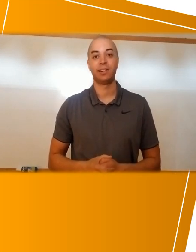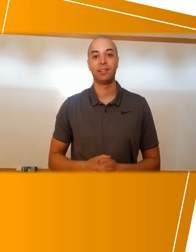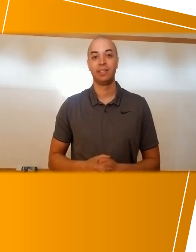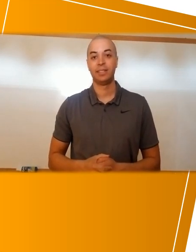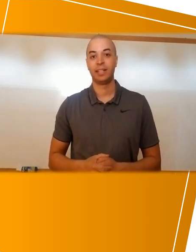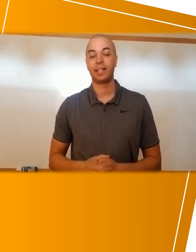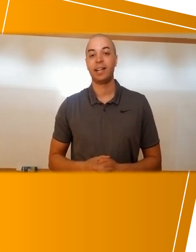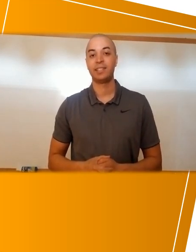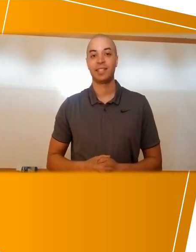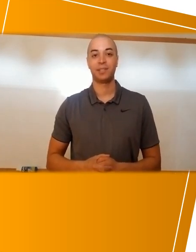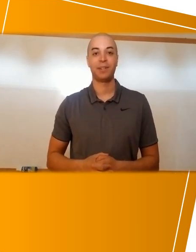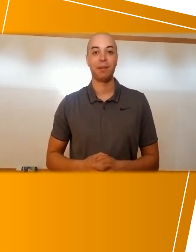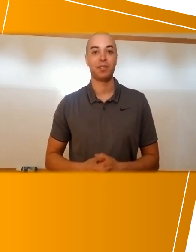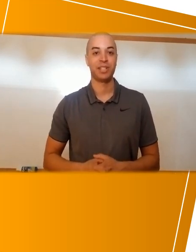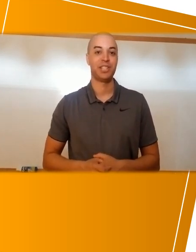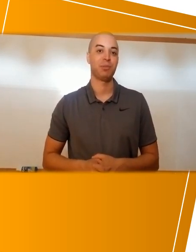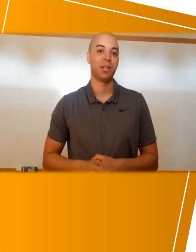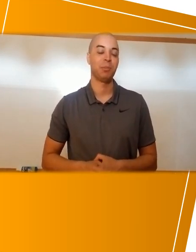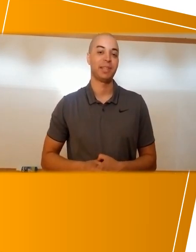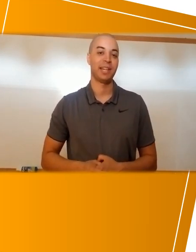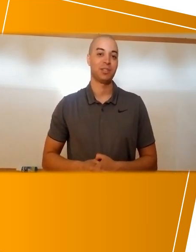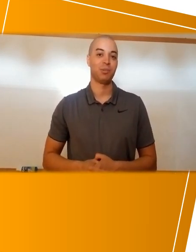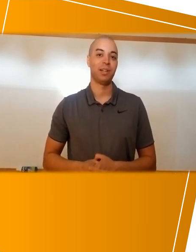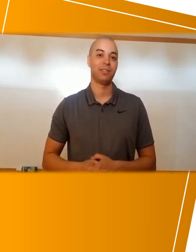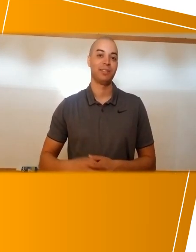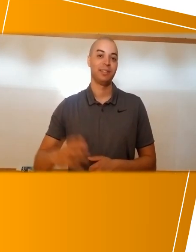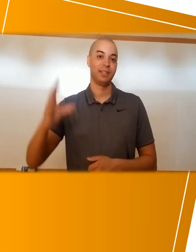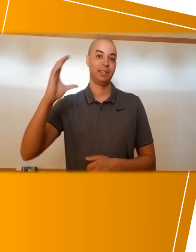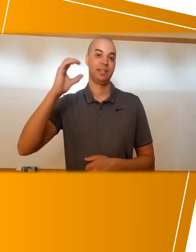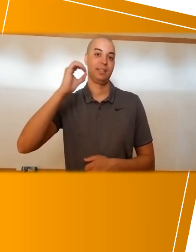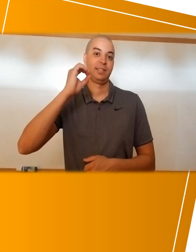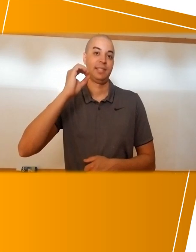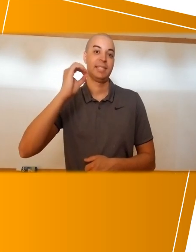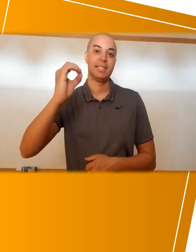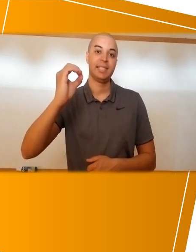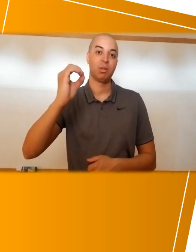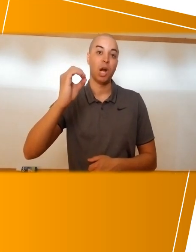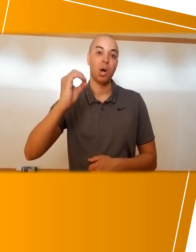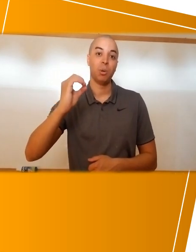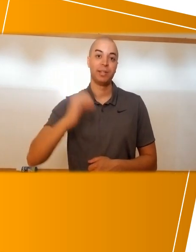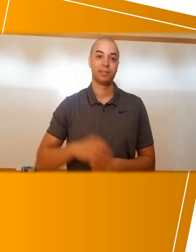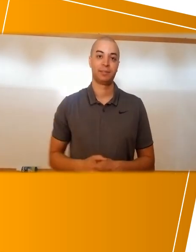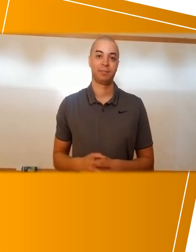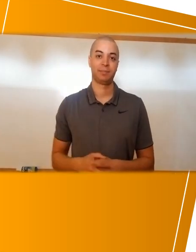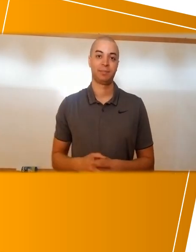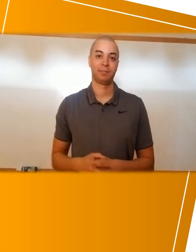the letter. And context of conversation will help with that as well. 0.